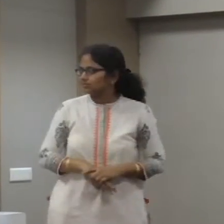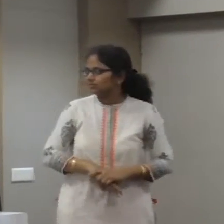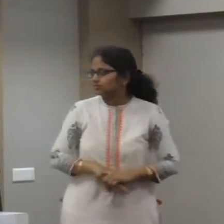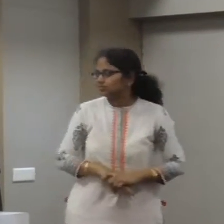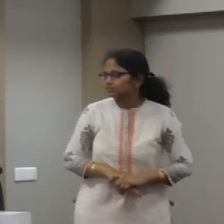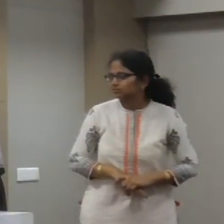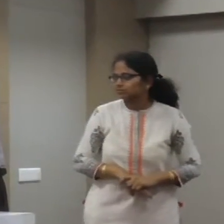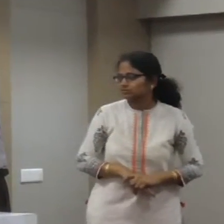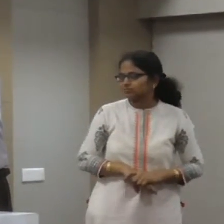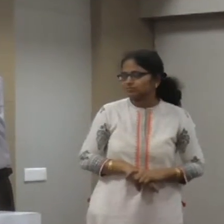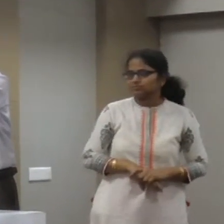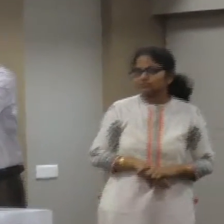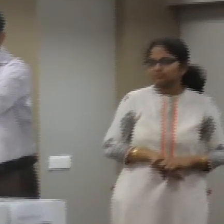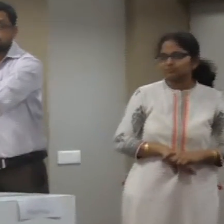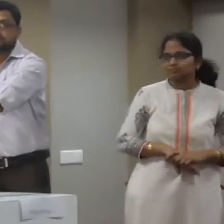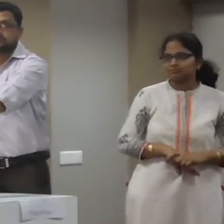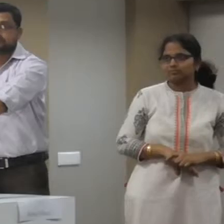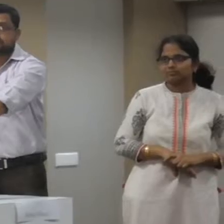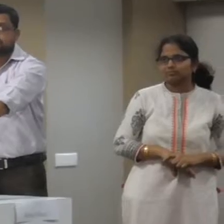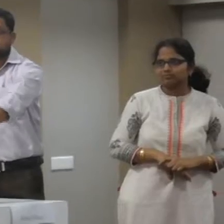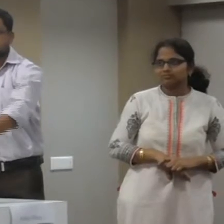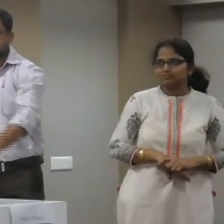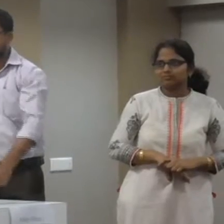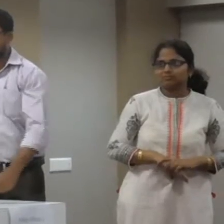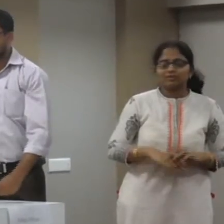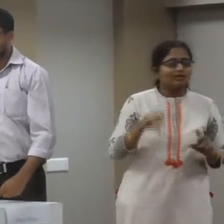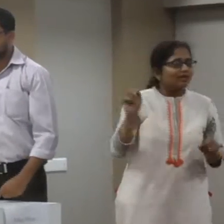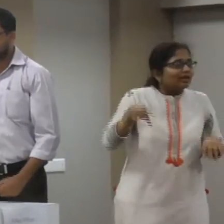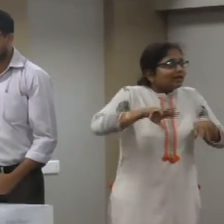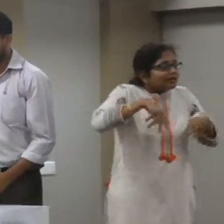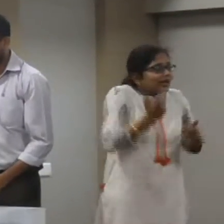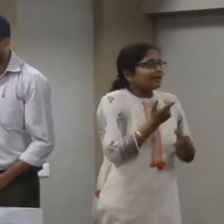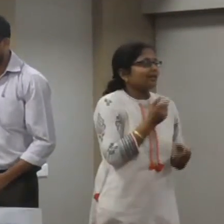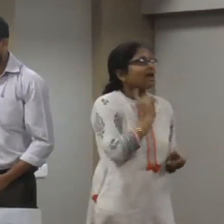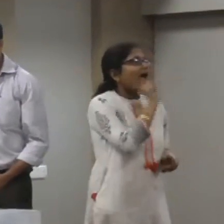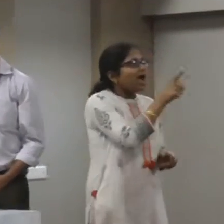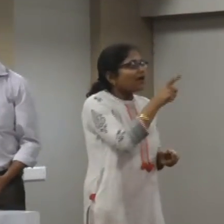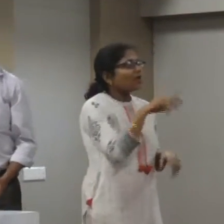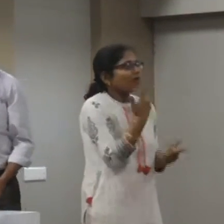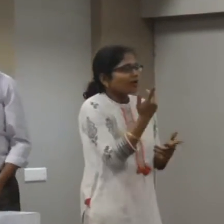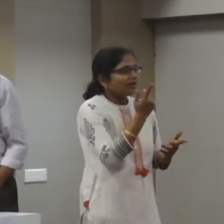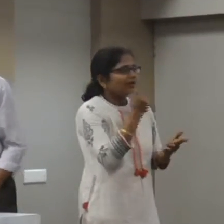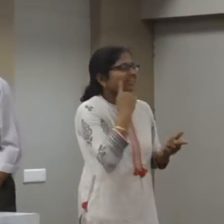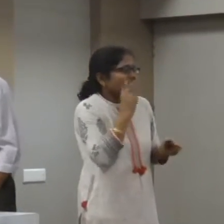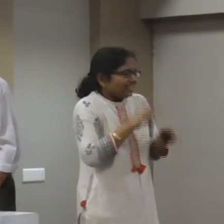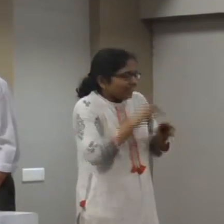and ask you to sign on his register.